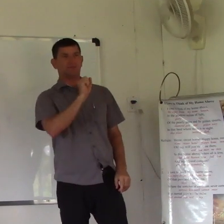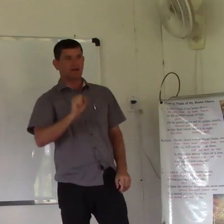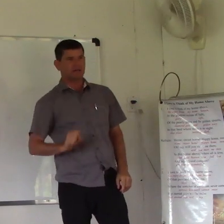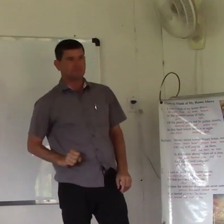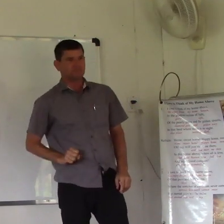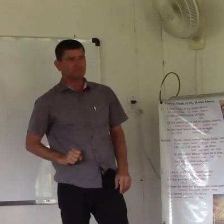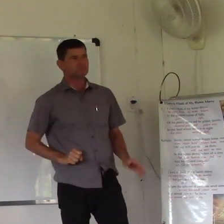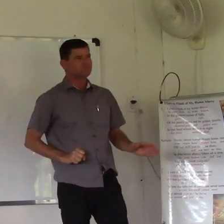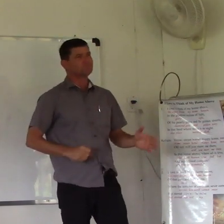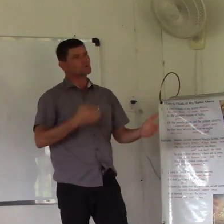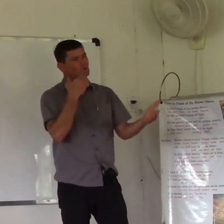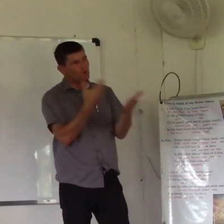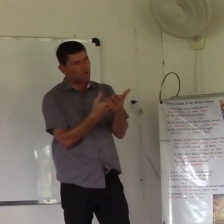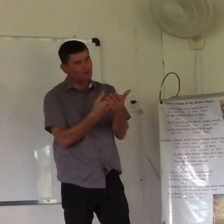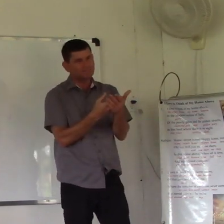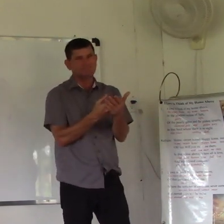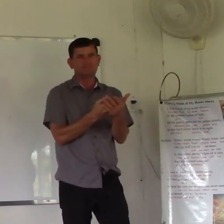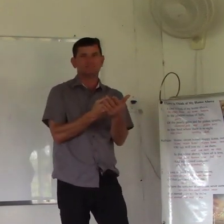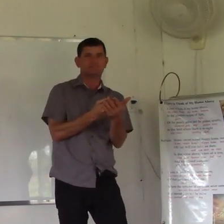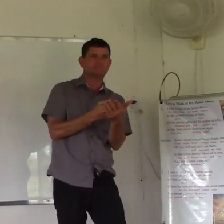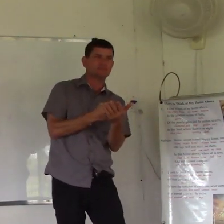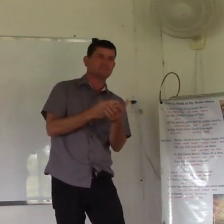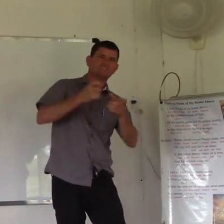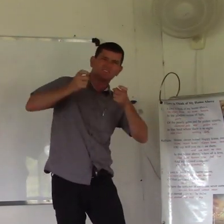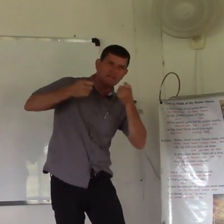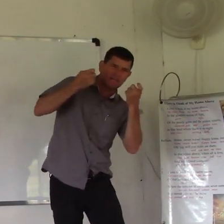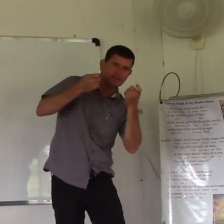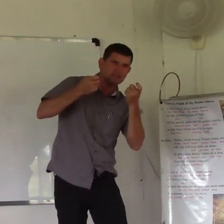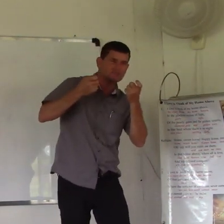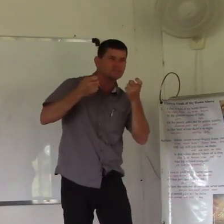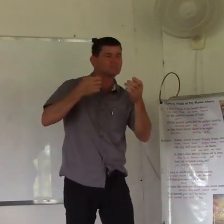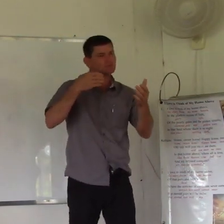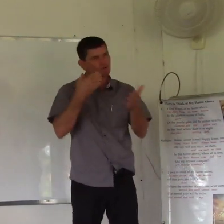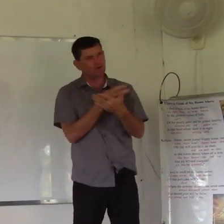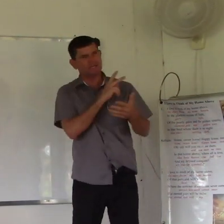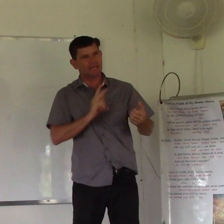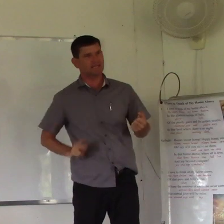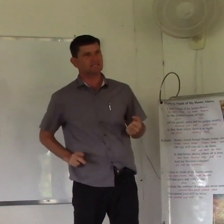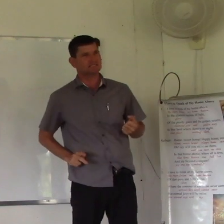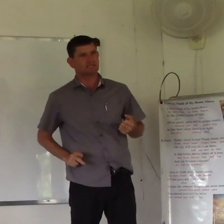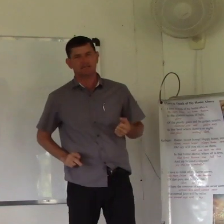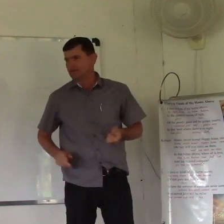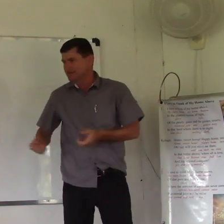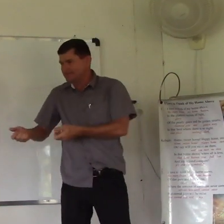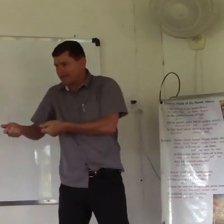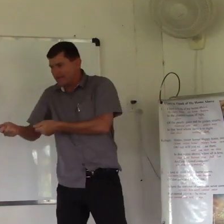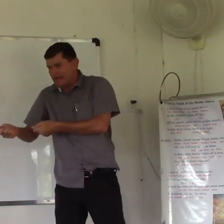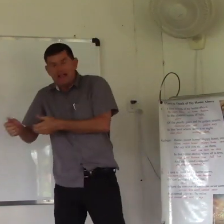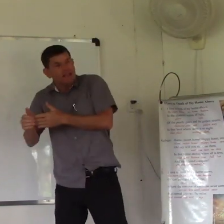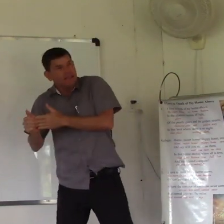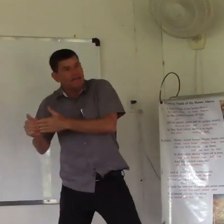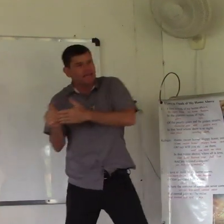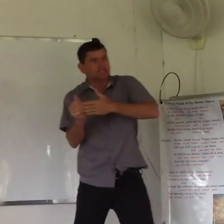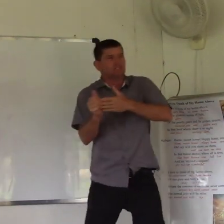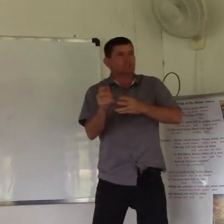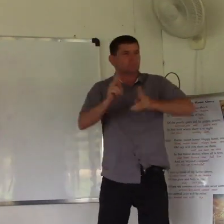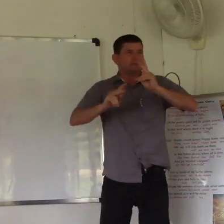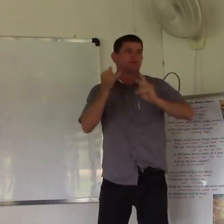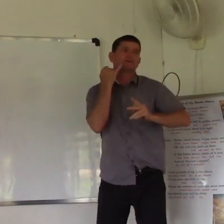Solomon, good, sin, good kings. They led the people of